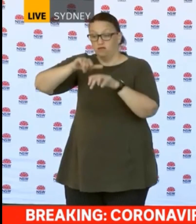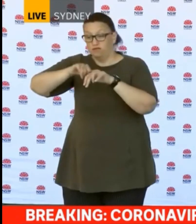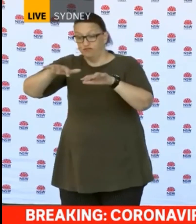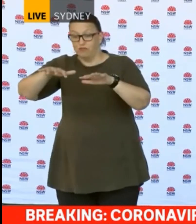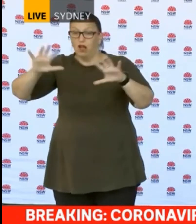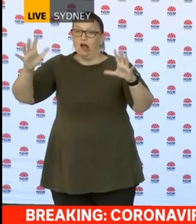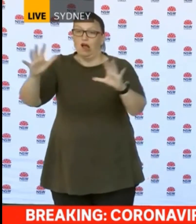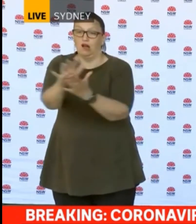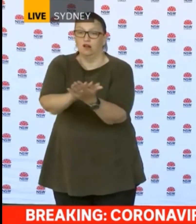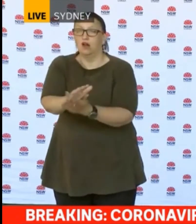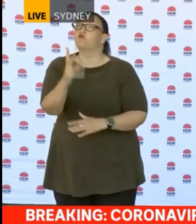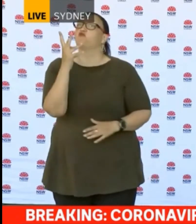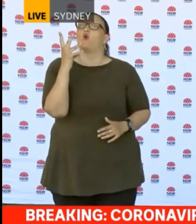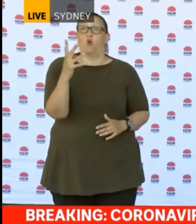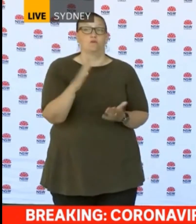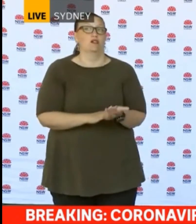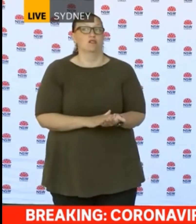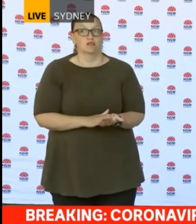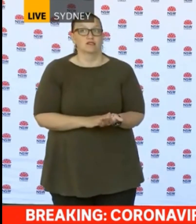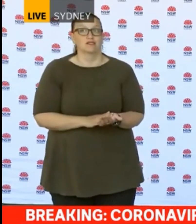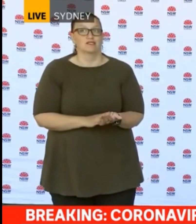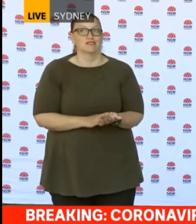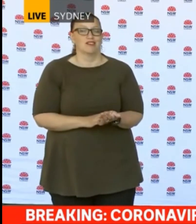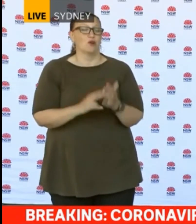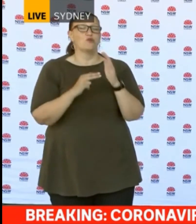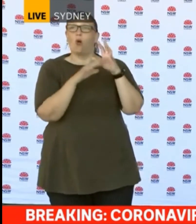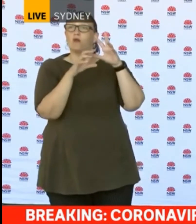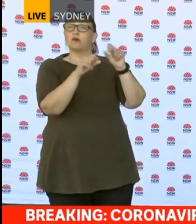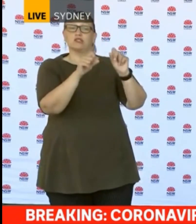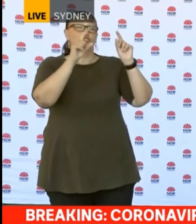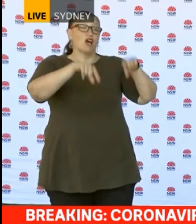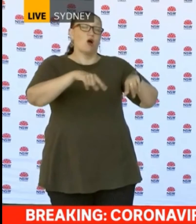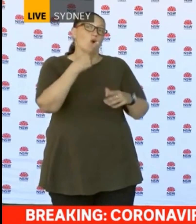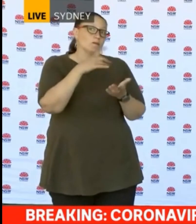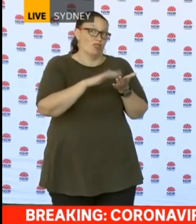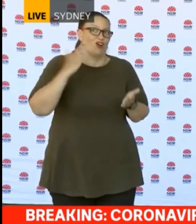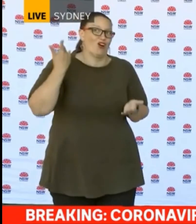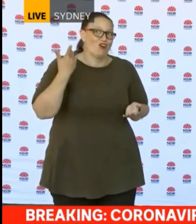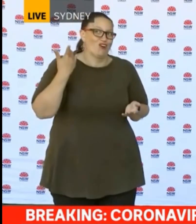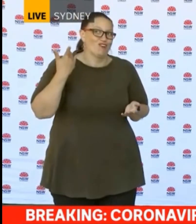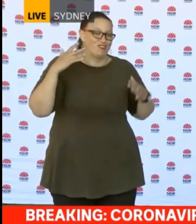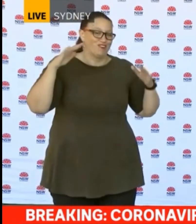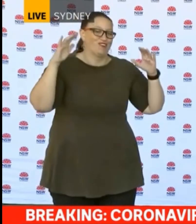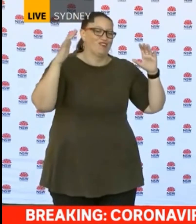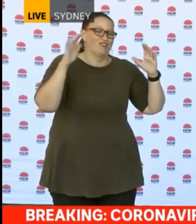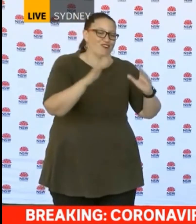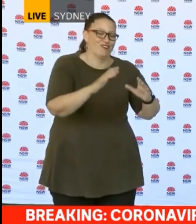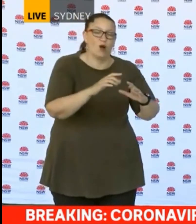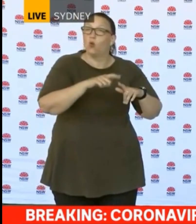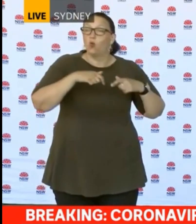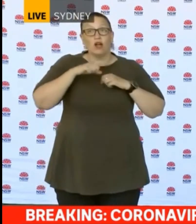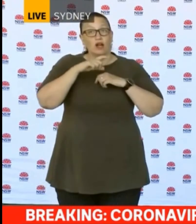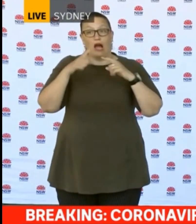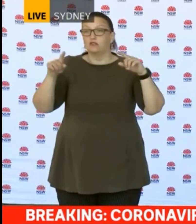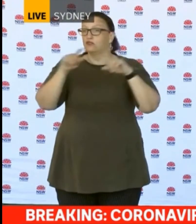that we had just before Christmas. We're doing really well. But our ability to go back to more normal lifestyle, our ability to ease